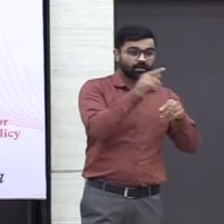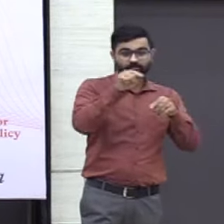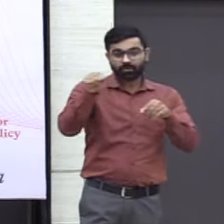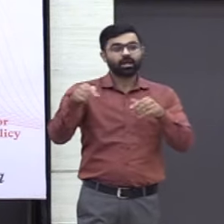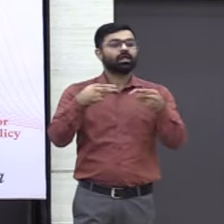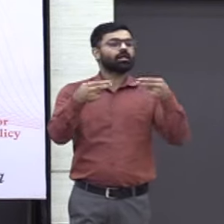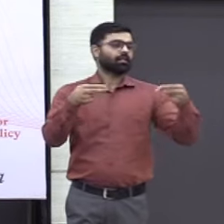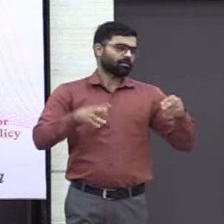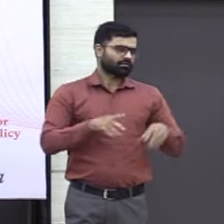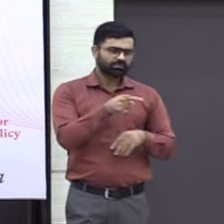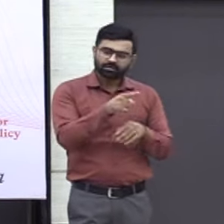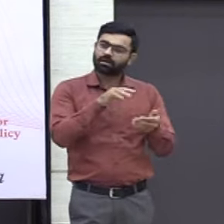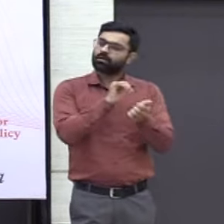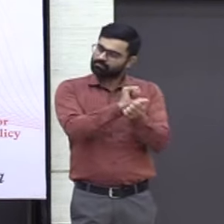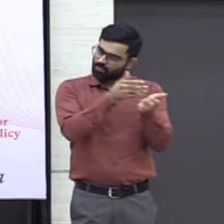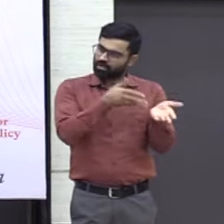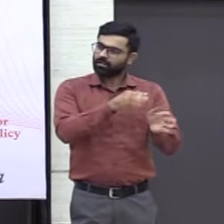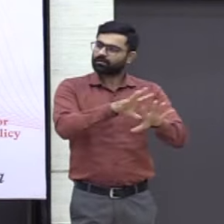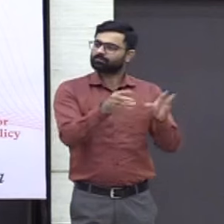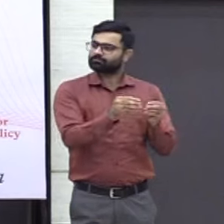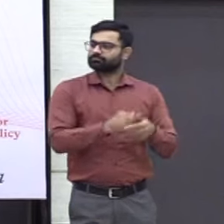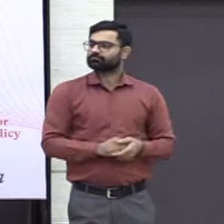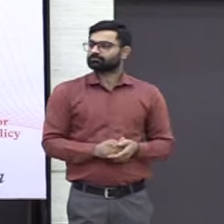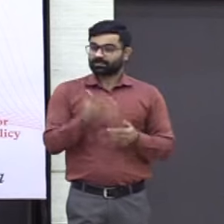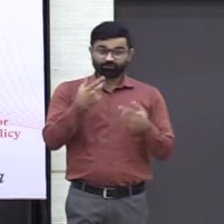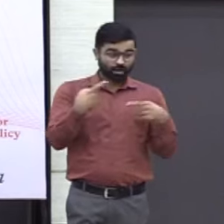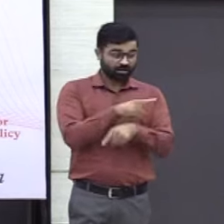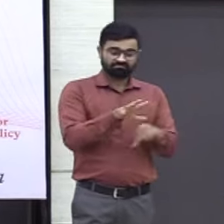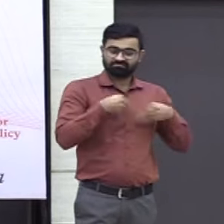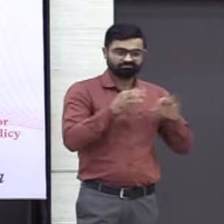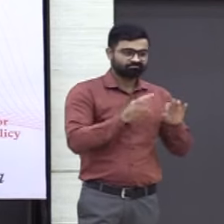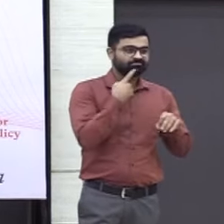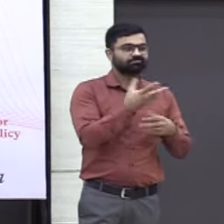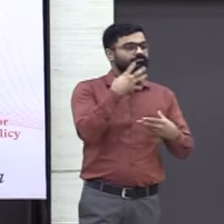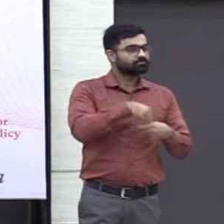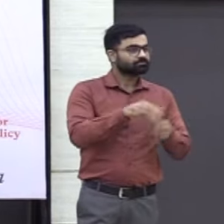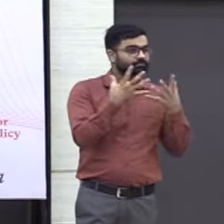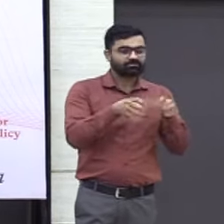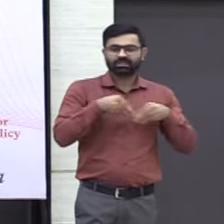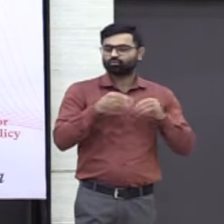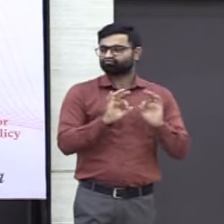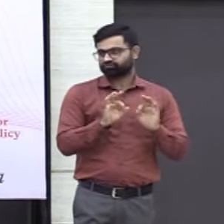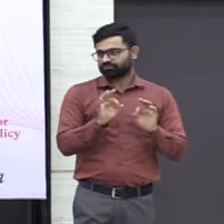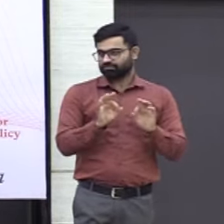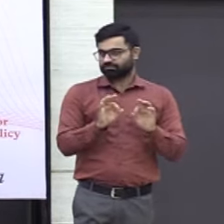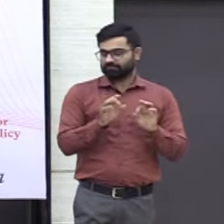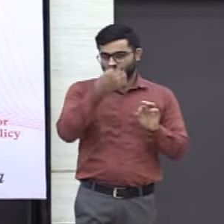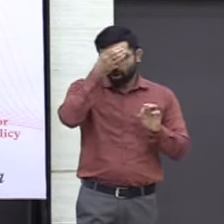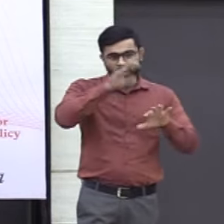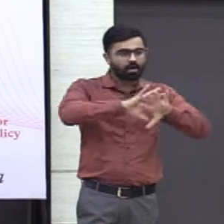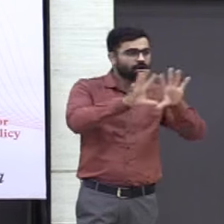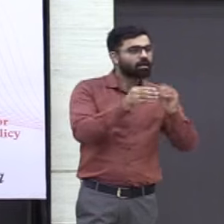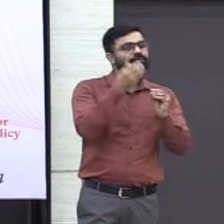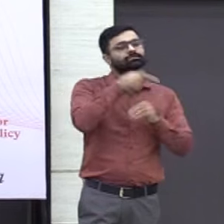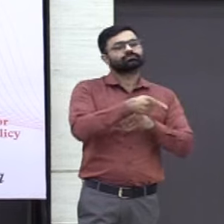or that person. That's what police custody is all about, which is why I'm against it, which is why I said that I don't accept this. The whole concept is